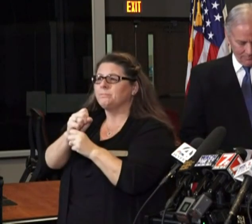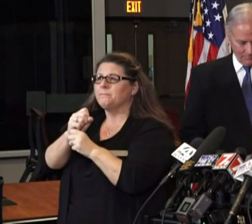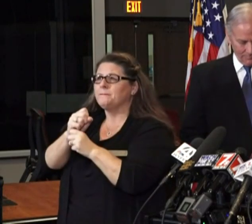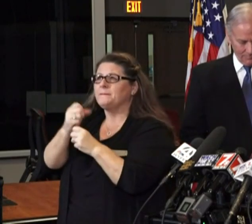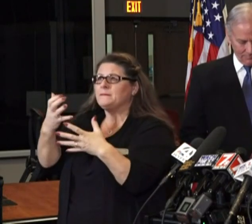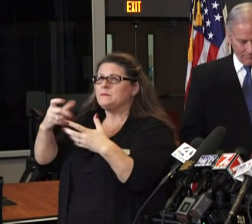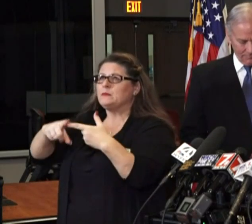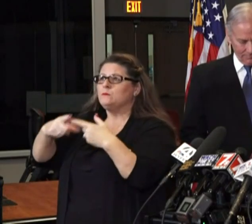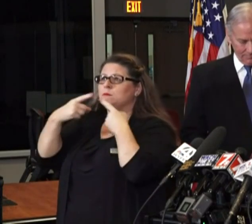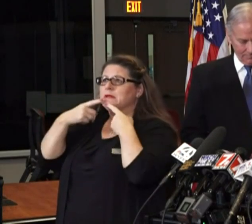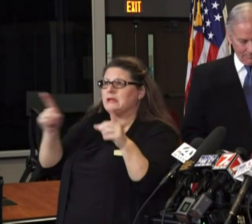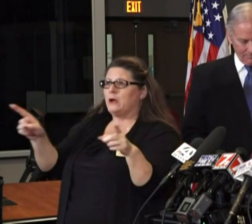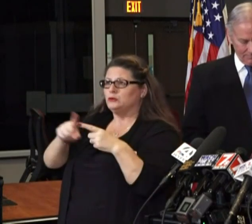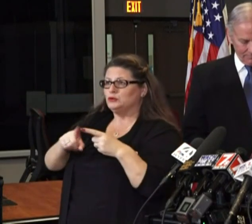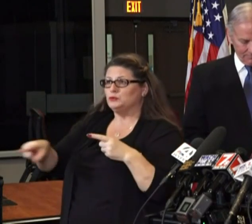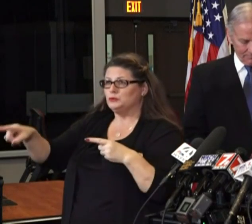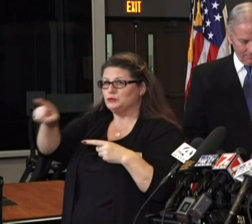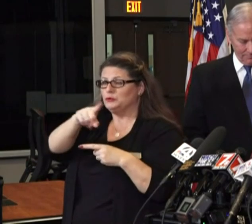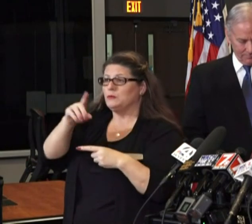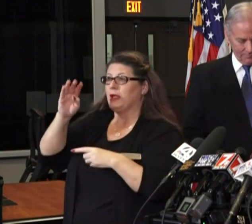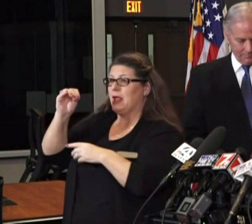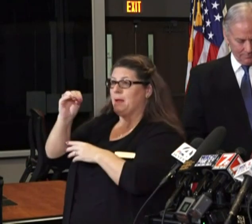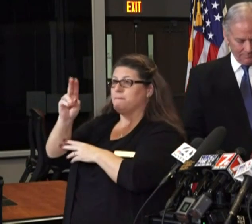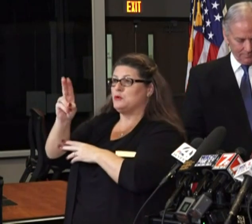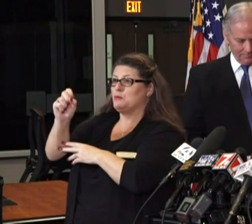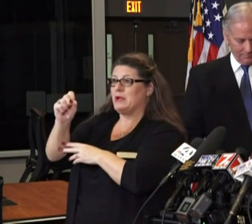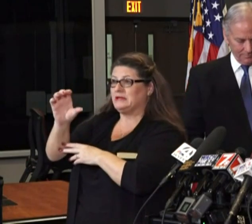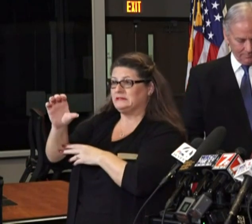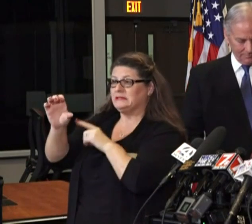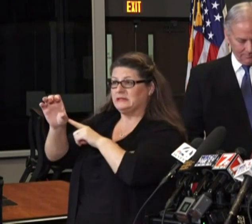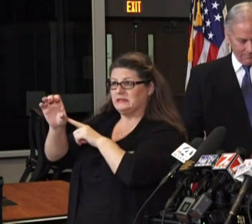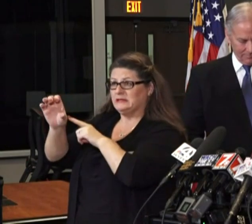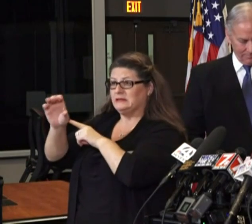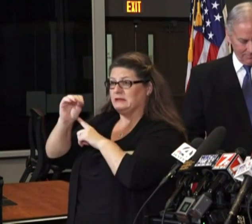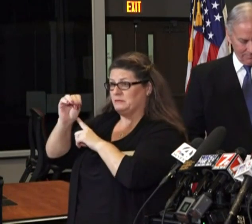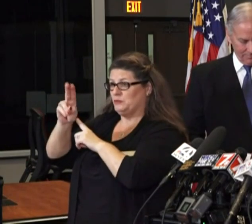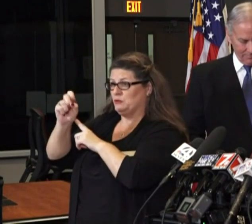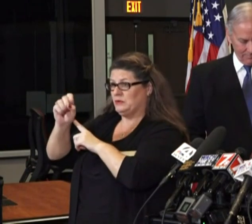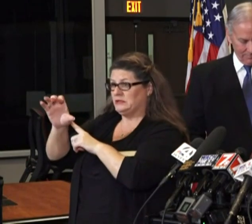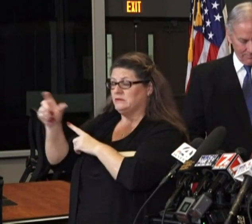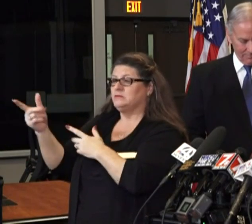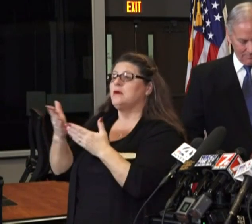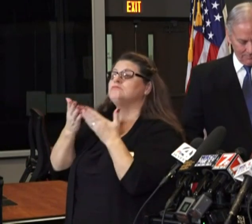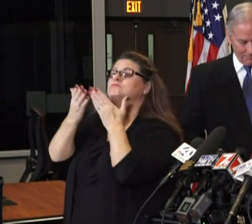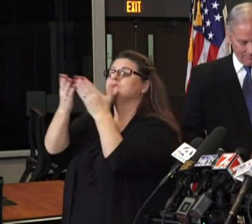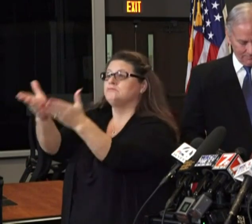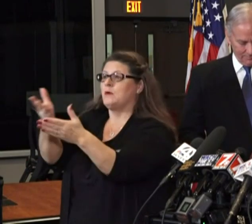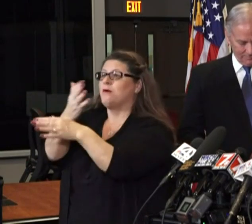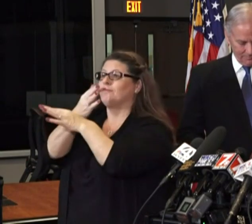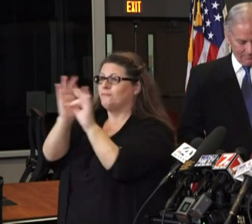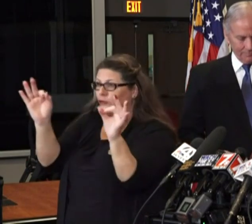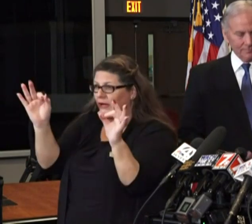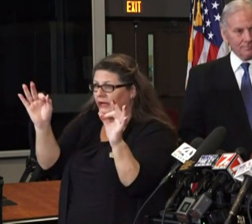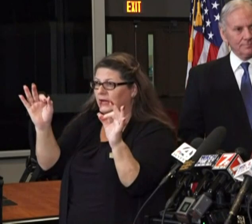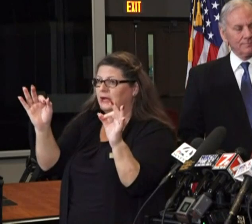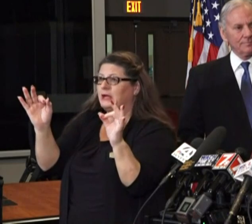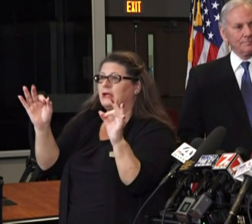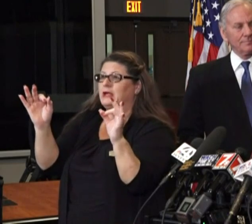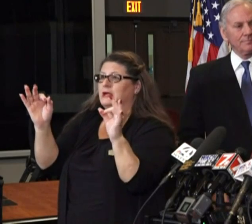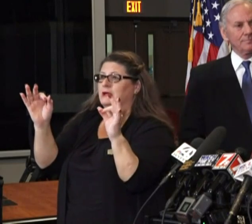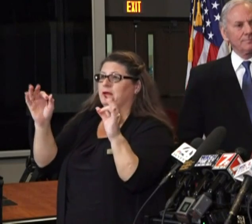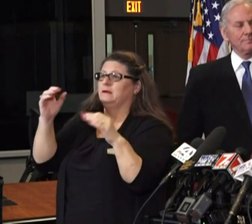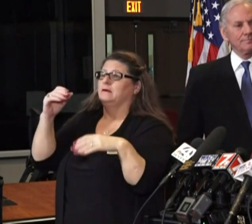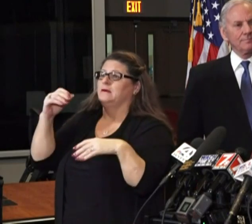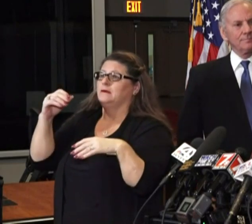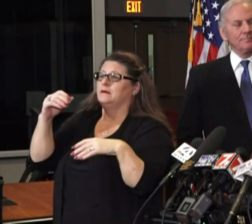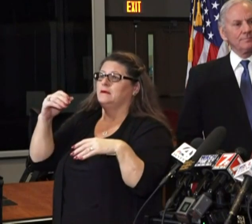that as of this morning, MUSC is offering a free, urgent virtual care platform for people in South